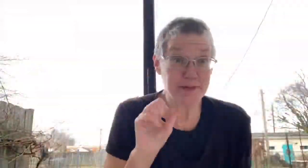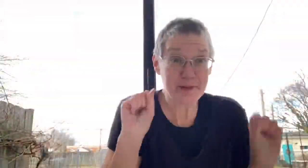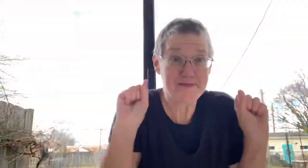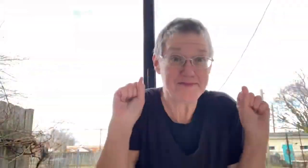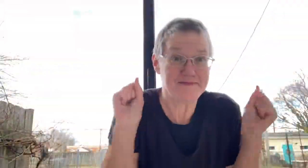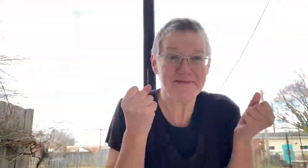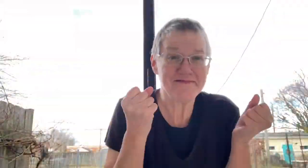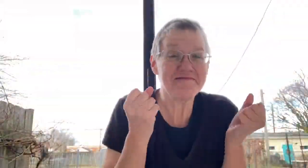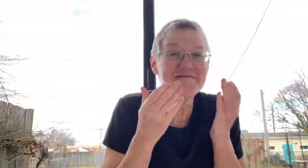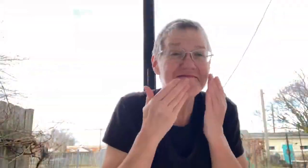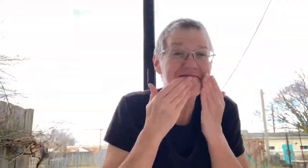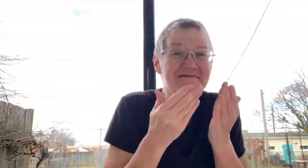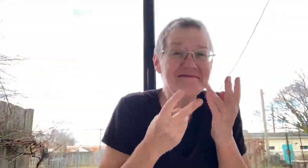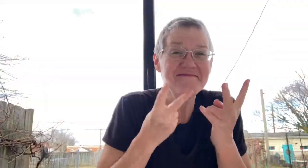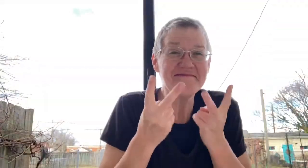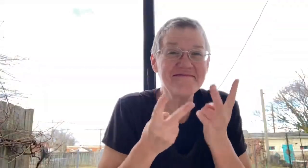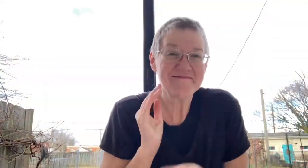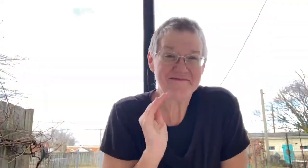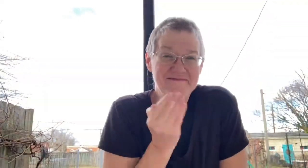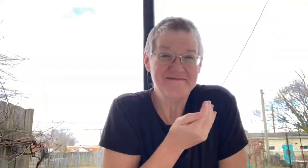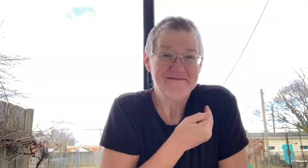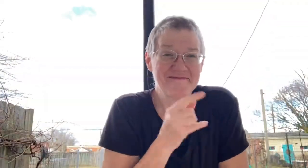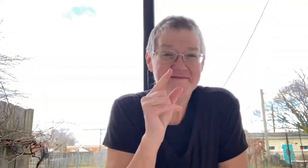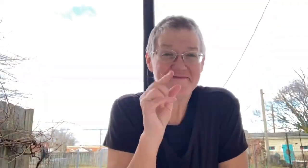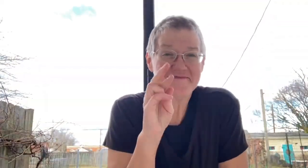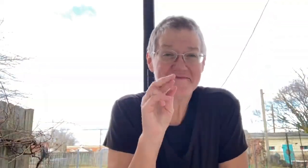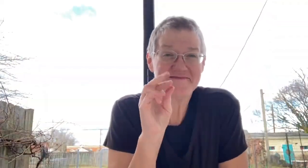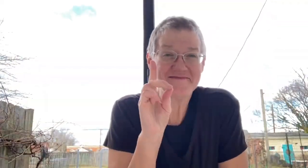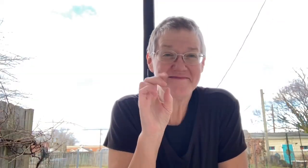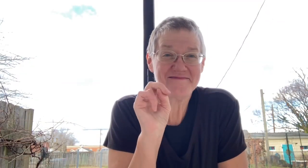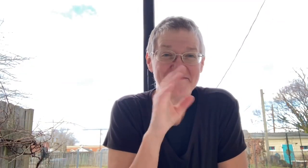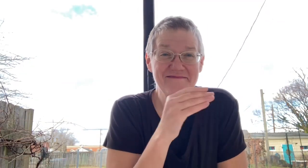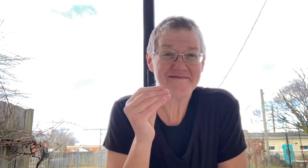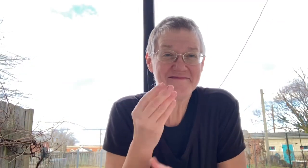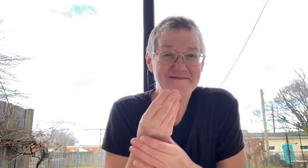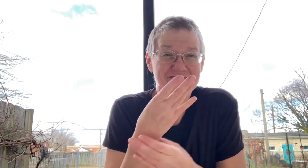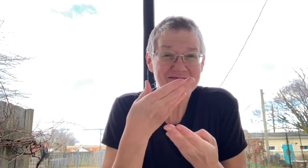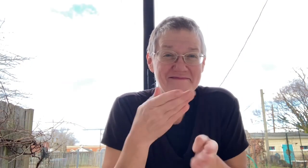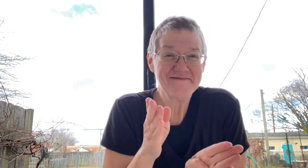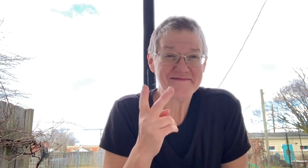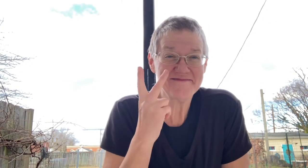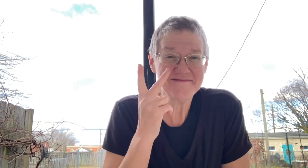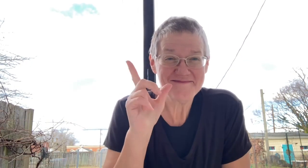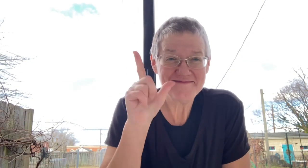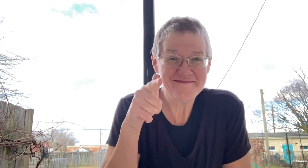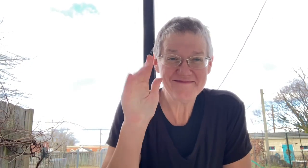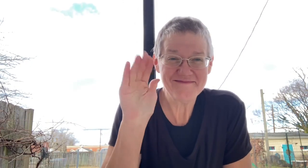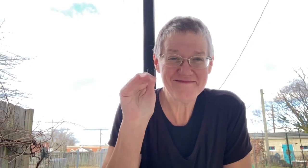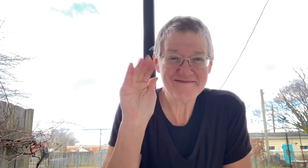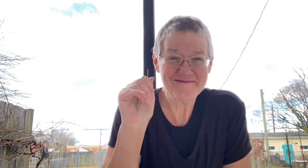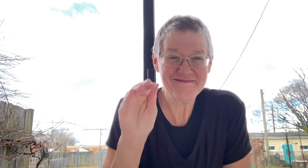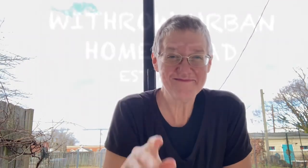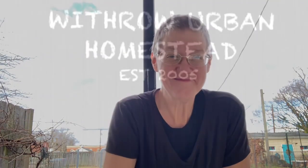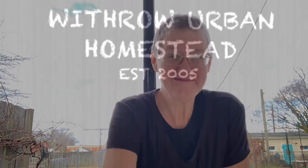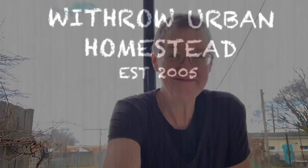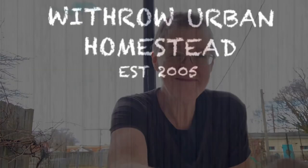Boy, it's cold. Thank you for visiting our garden and our grow room. See you later. Bye-bye.